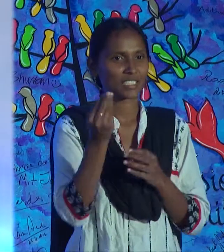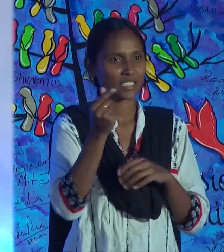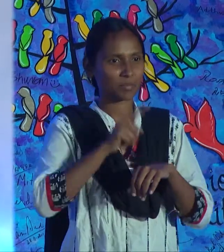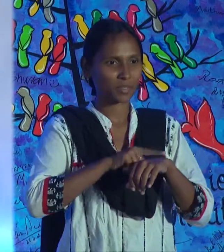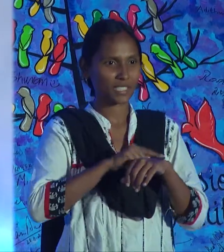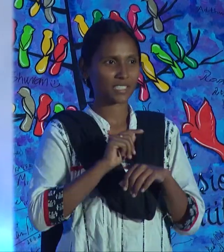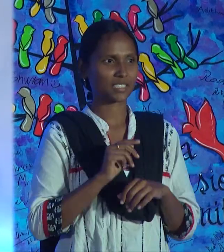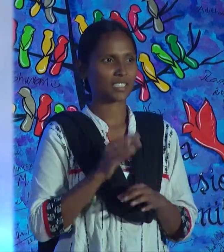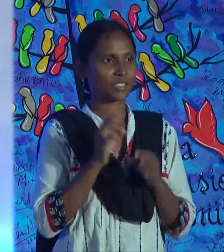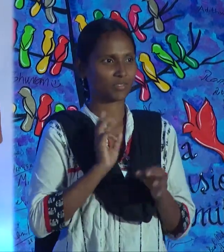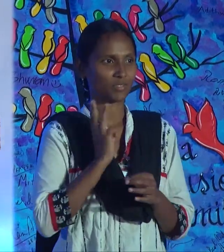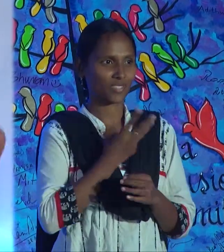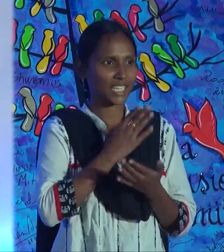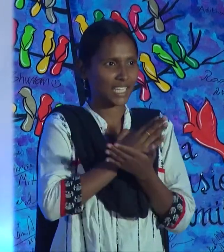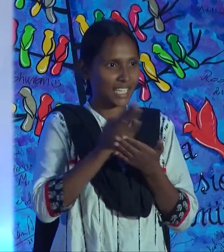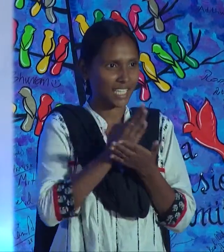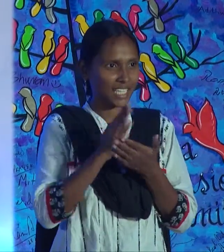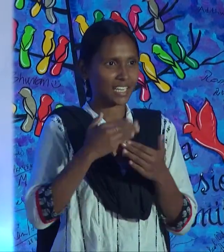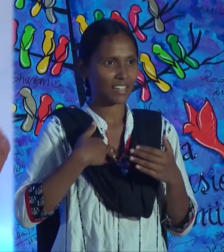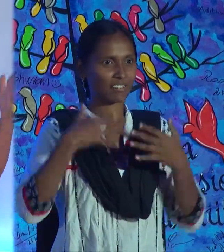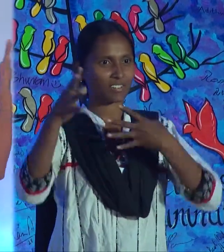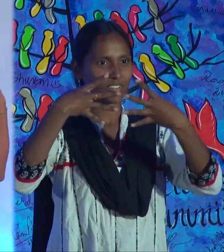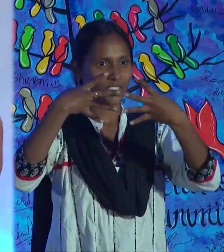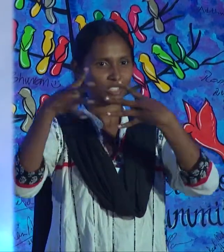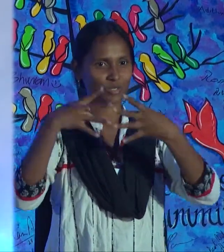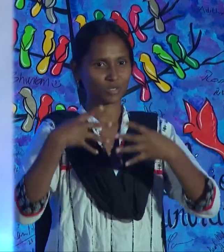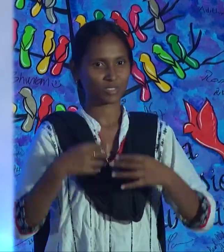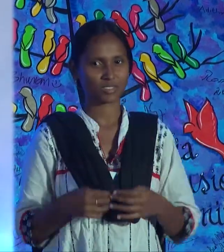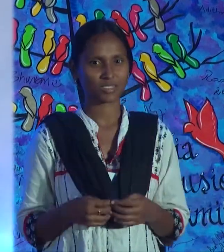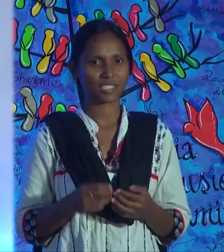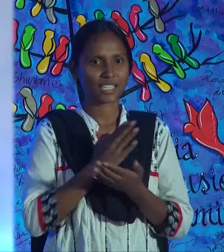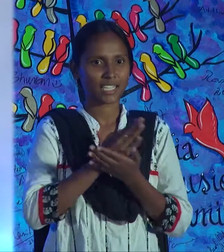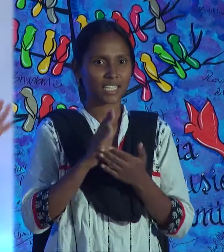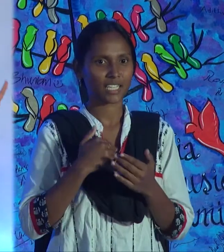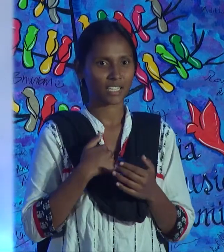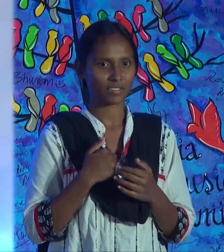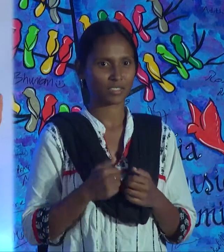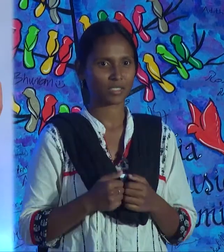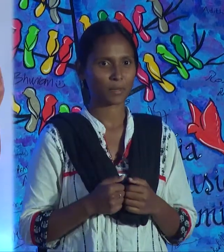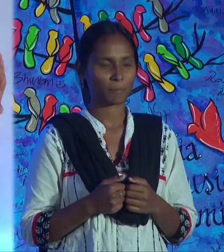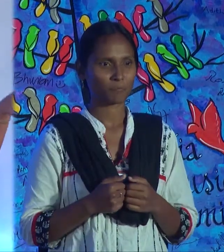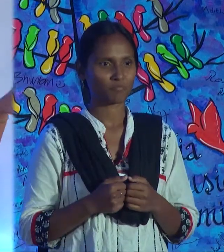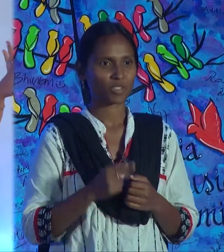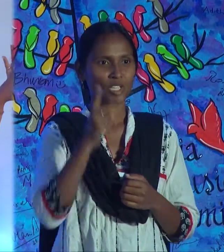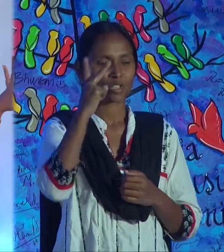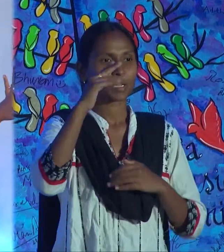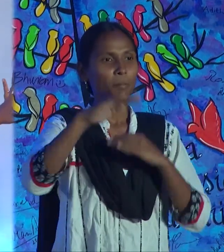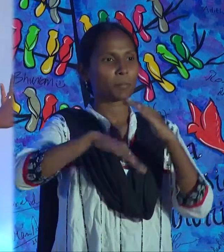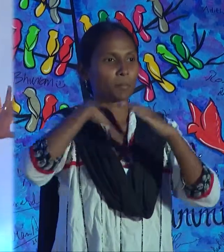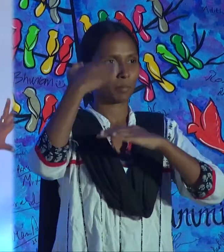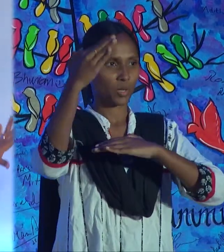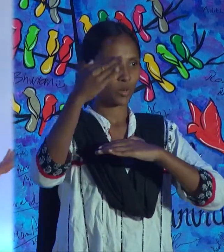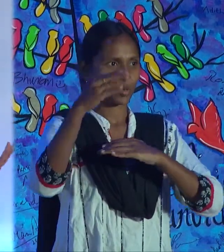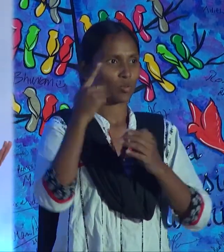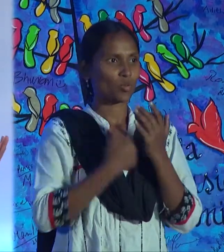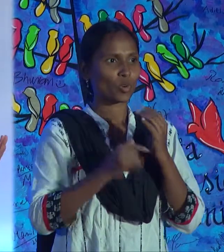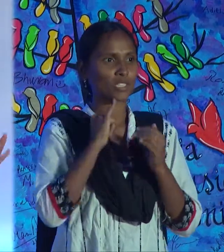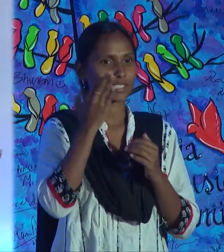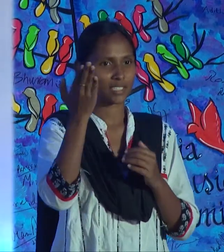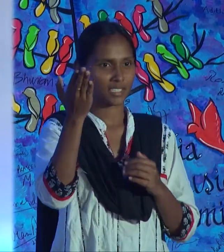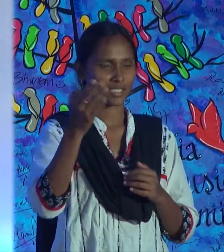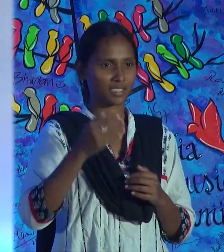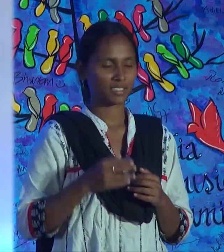if we can clean our windows, clean our perspectives, and look beyond what is